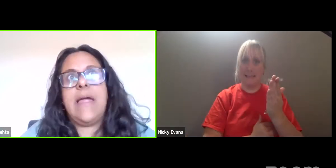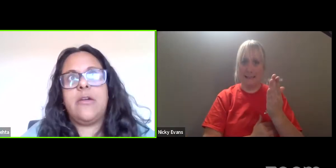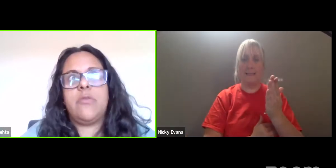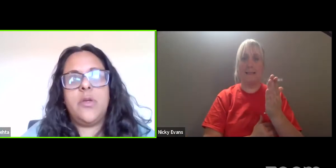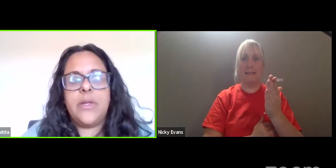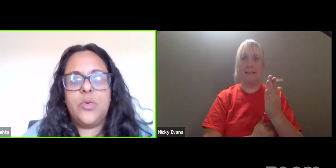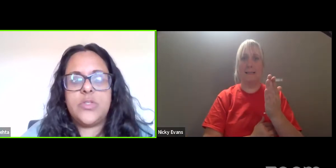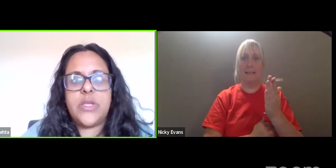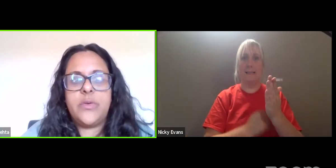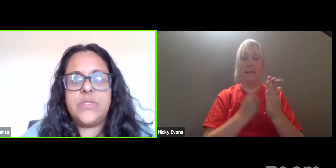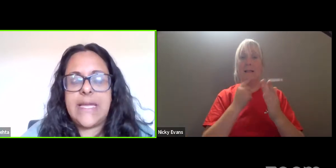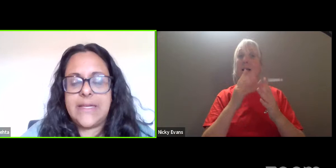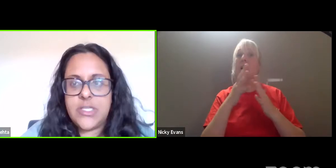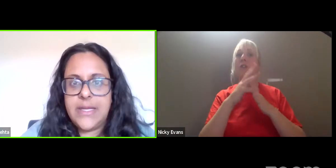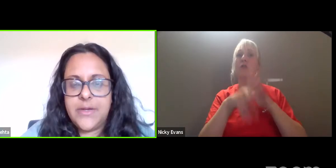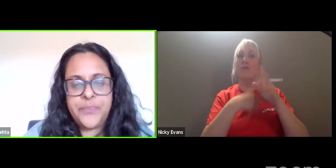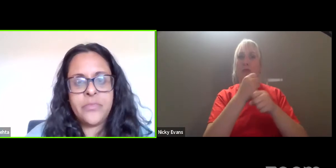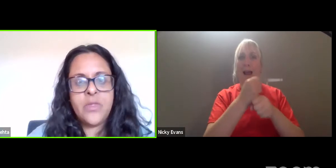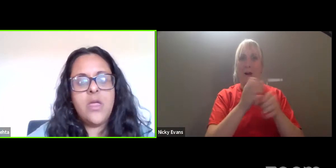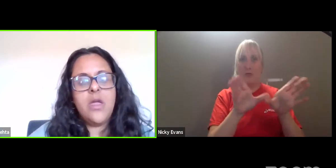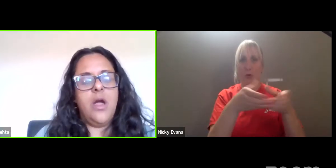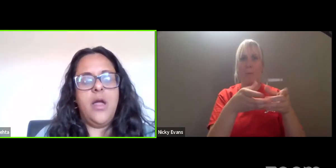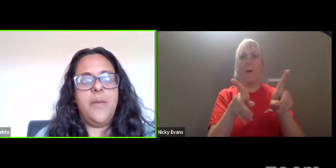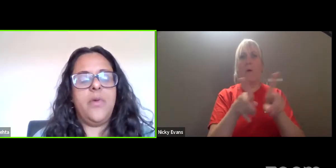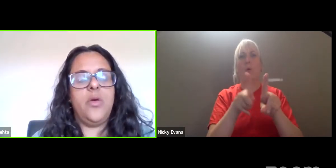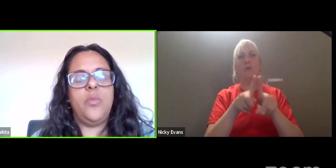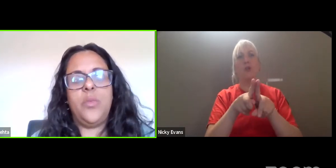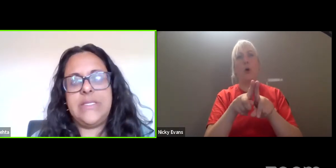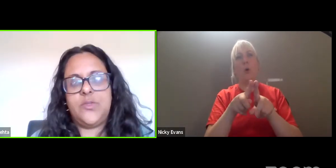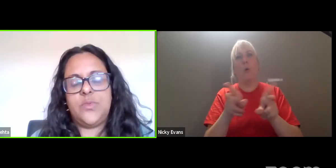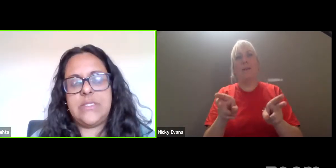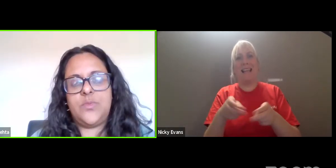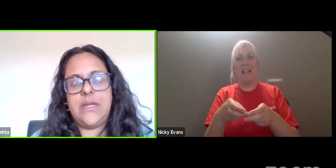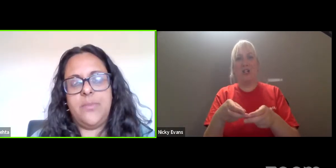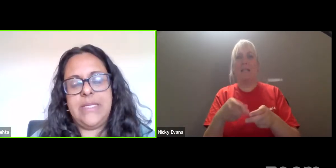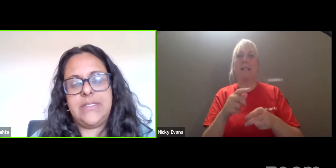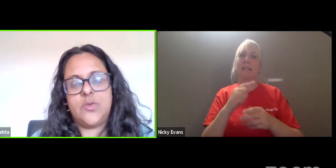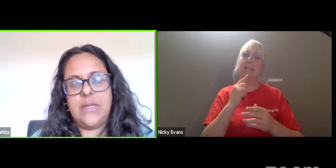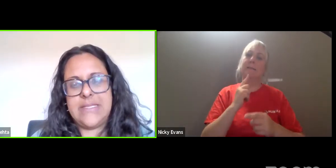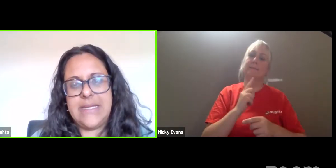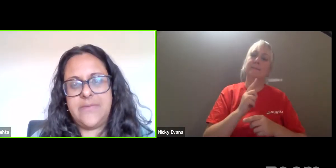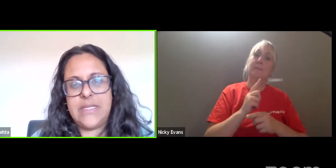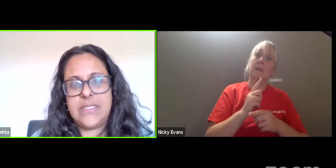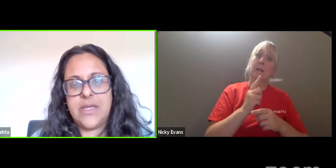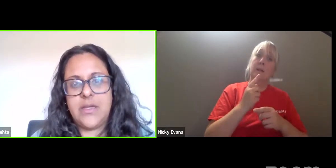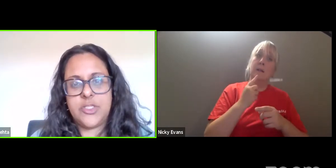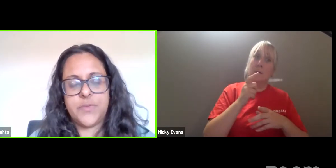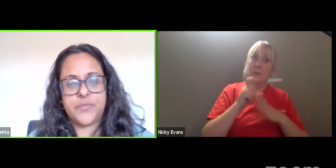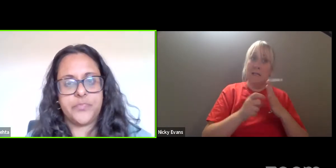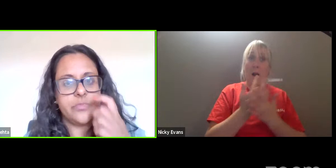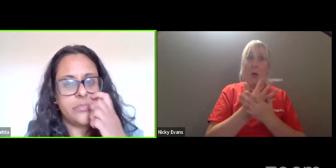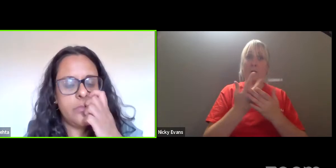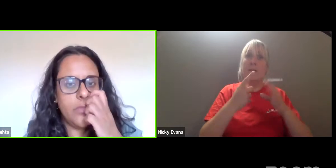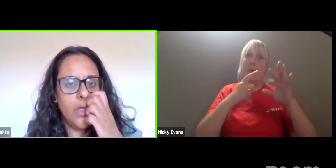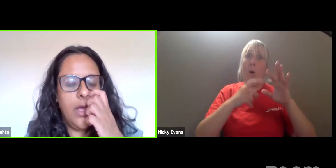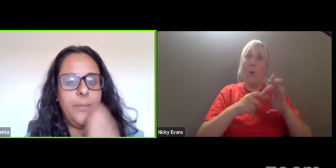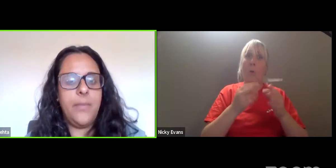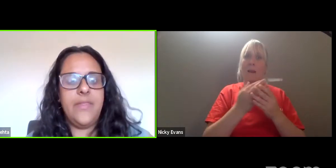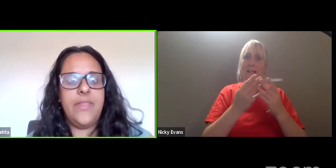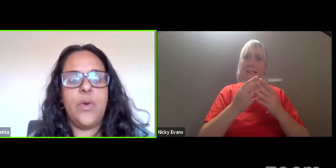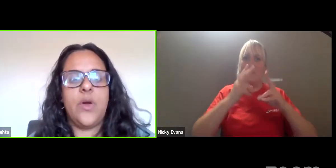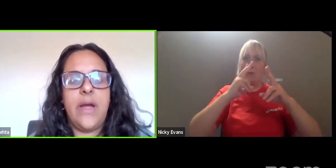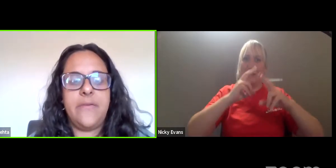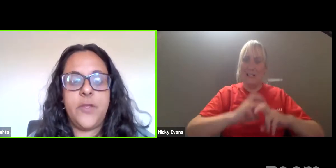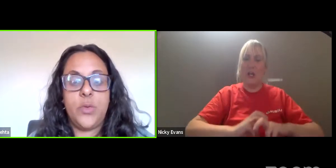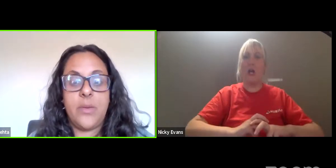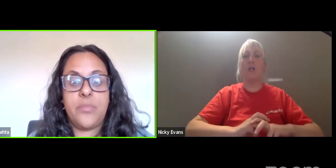specific to the RAG group and also sanctioning. What we did was we completed qualitative research